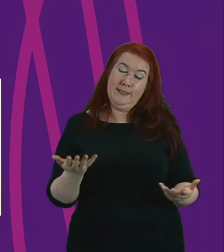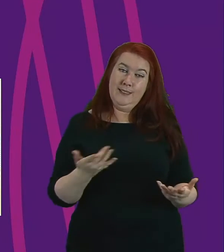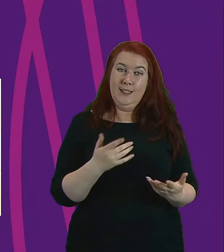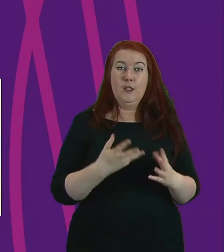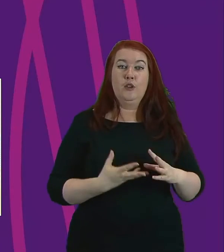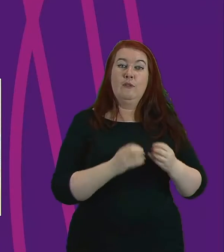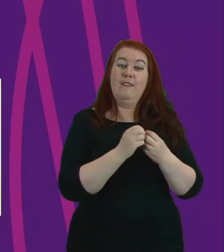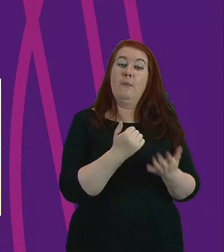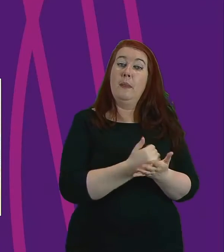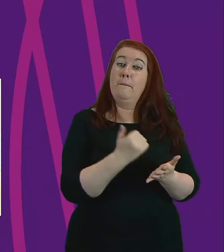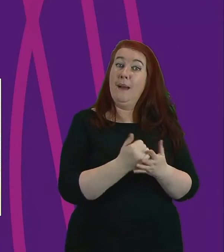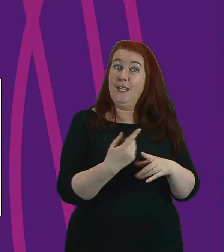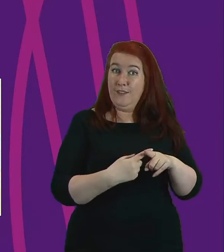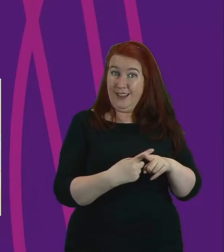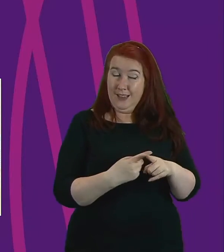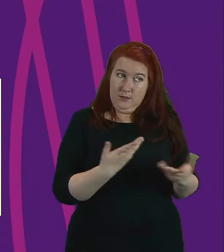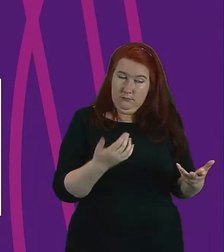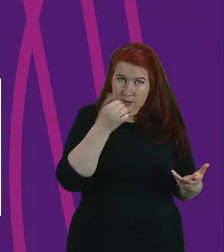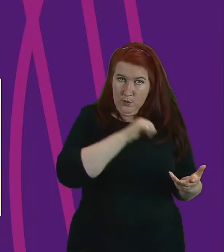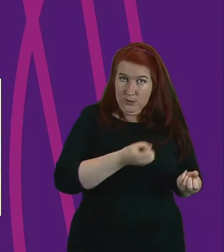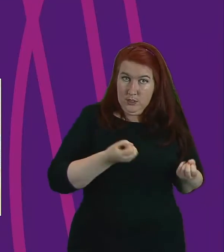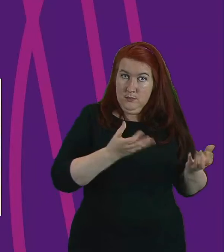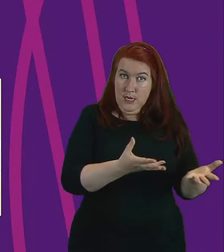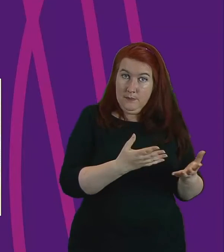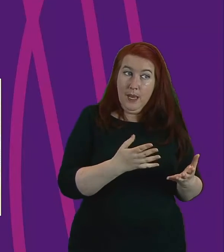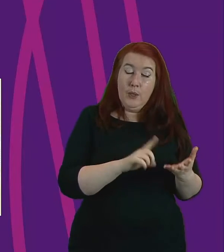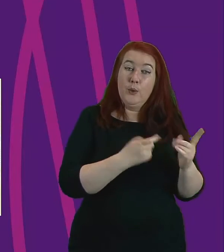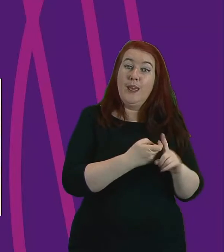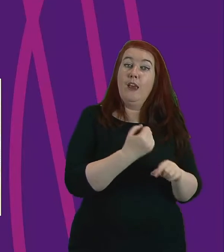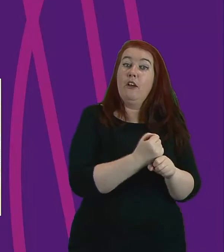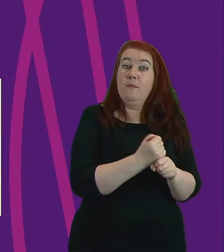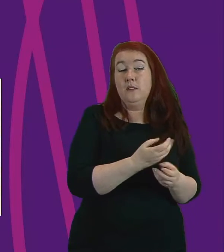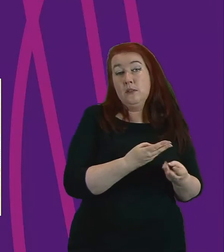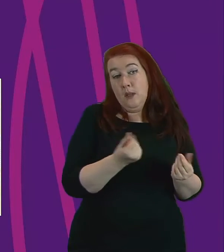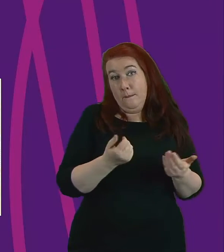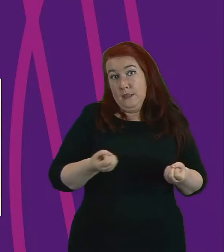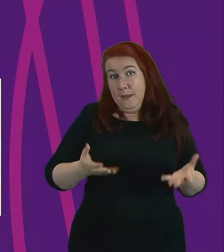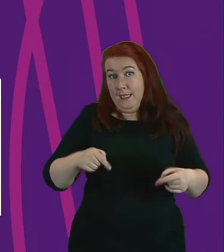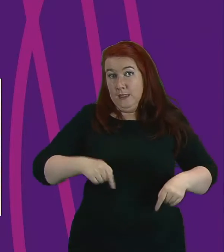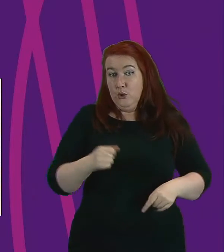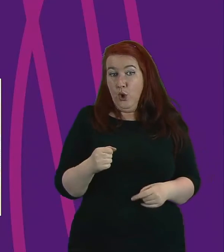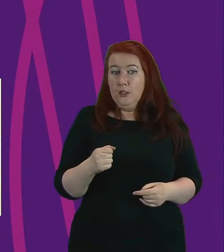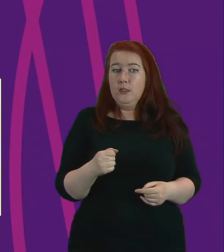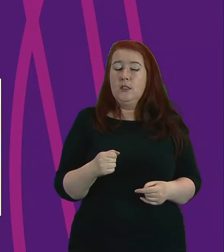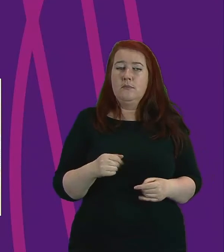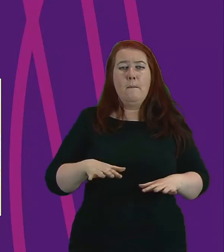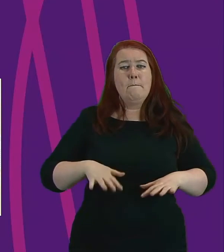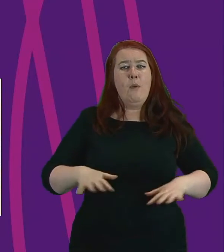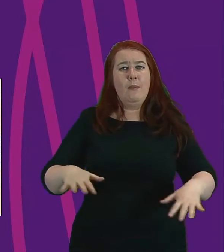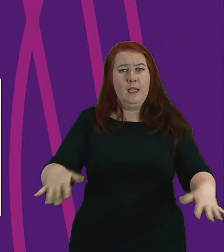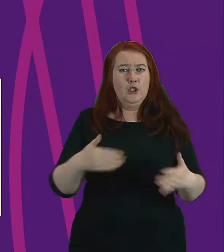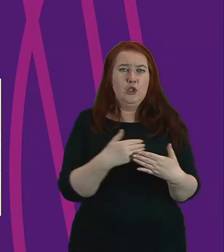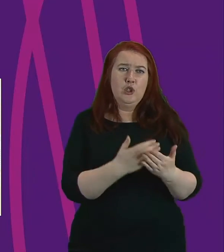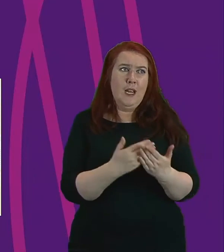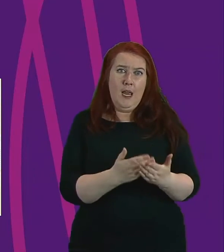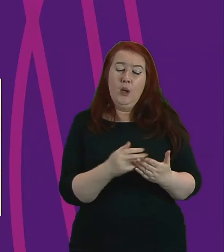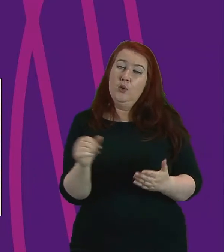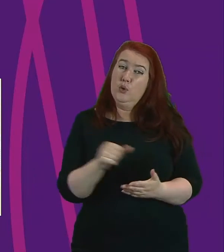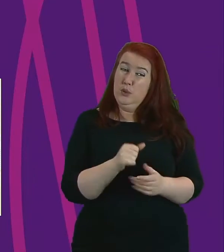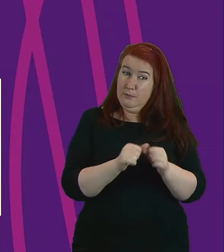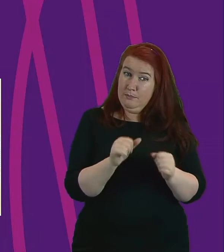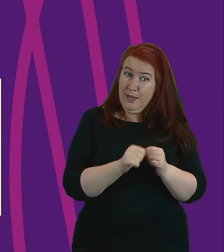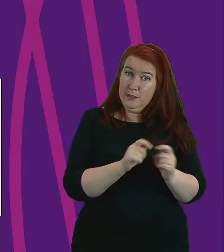of England, obviously being spent by the UK Government, partly in Scotland, that a population share of that might better be allocated to the